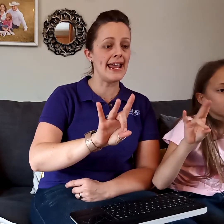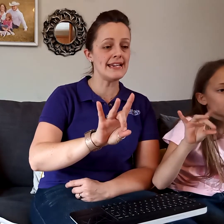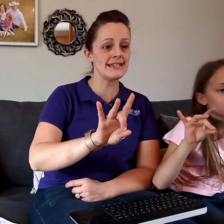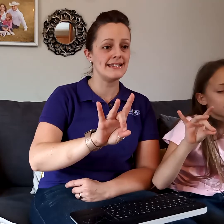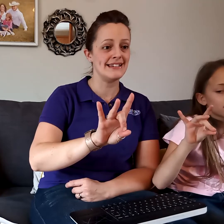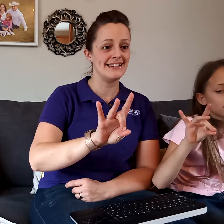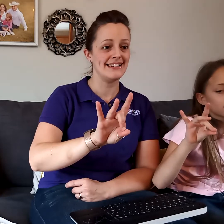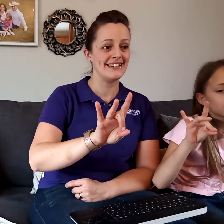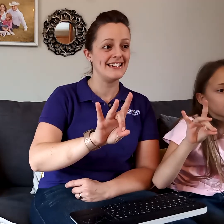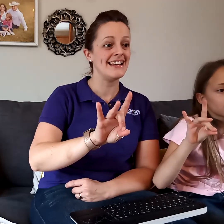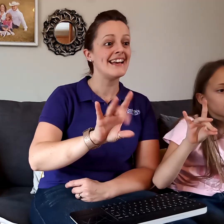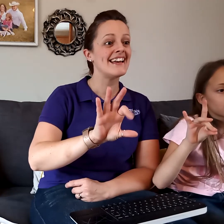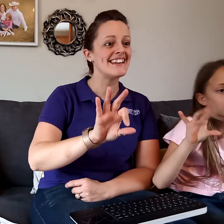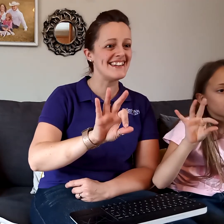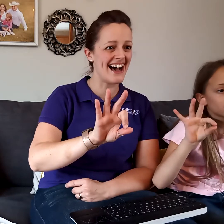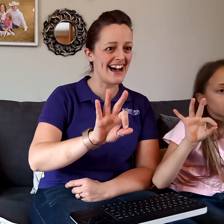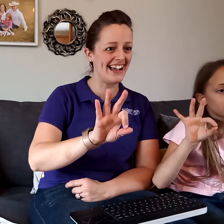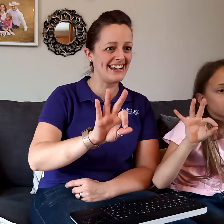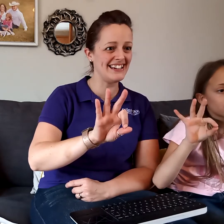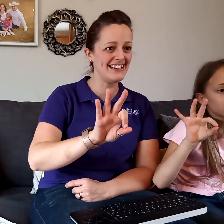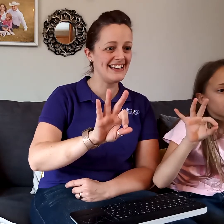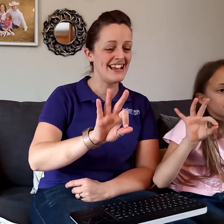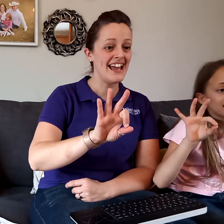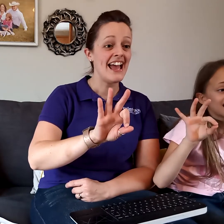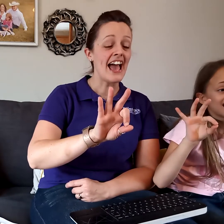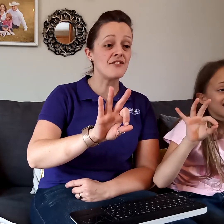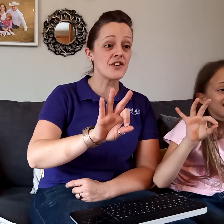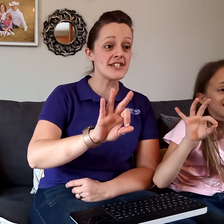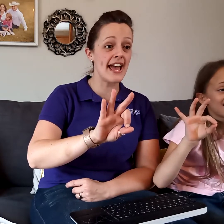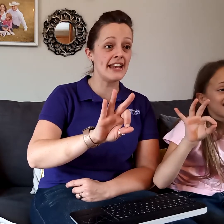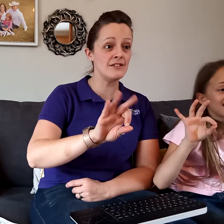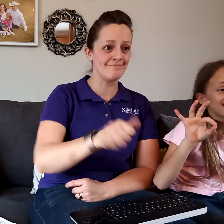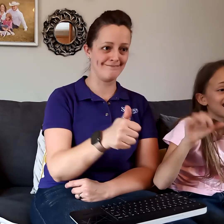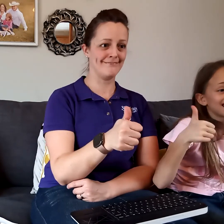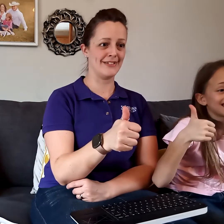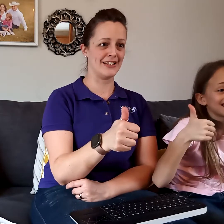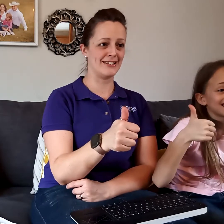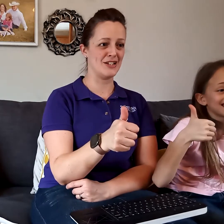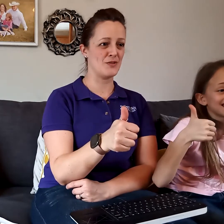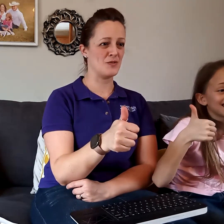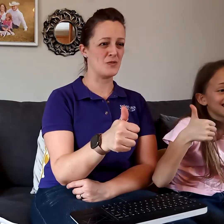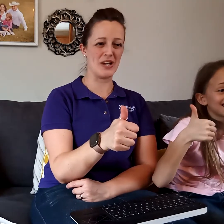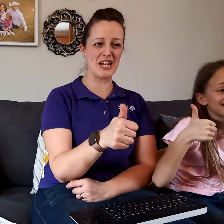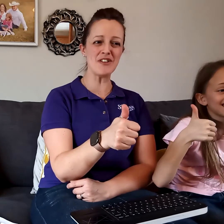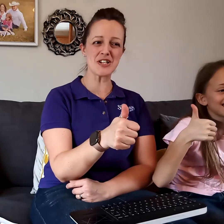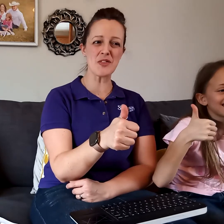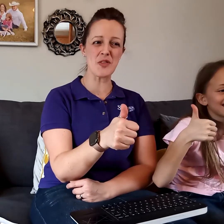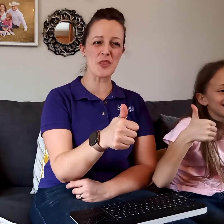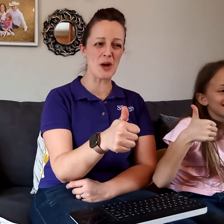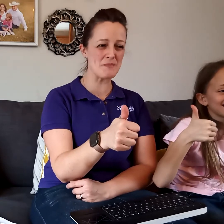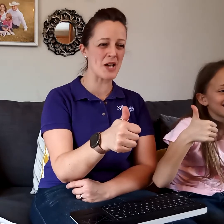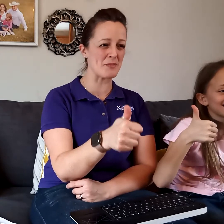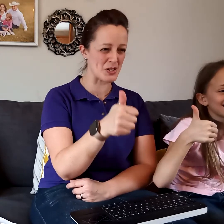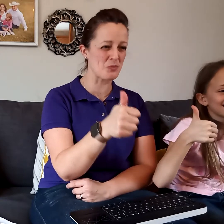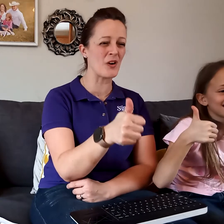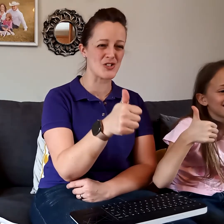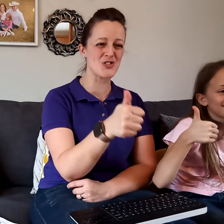8, 9, and for 10, we give each other the thumbs up because we're